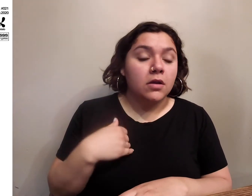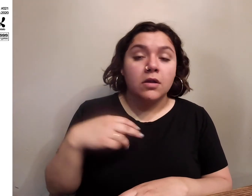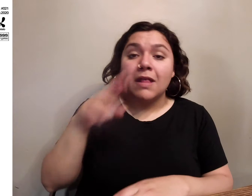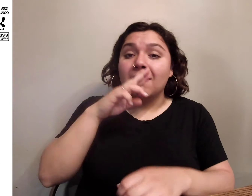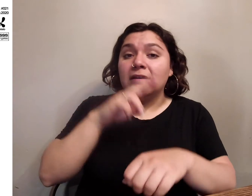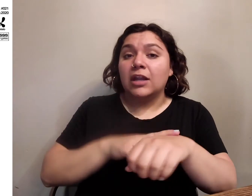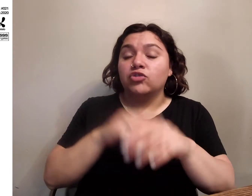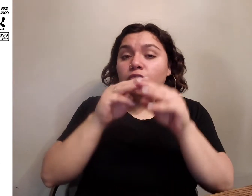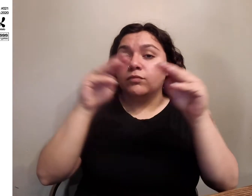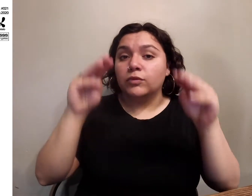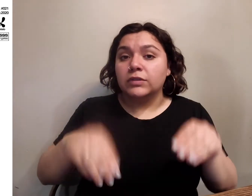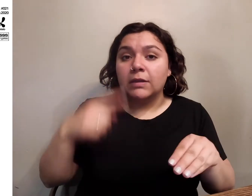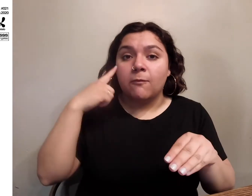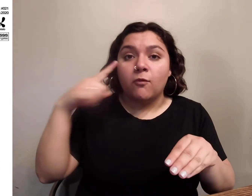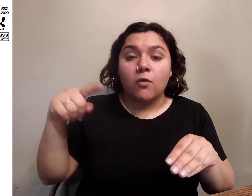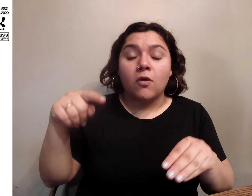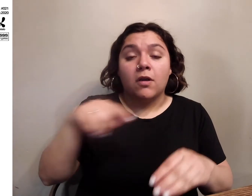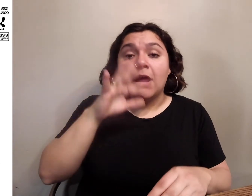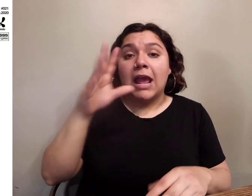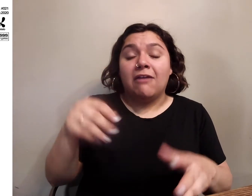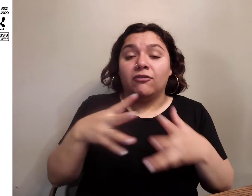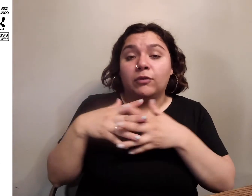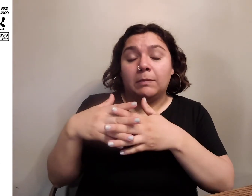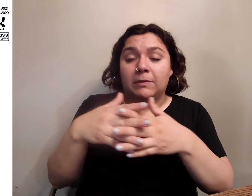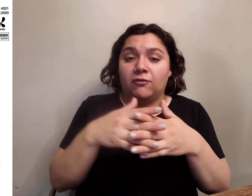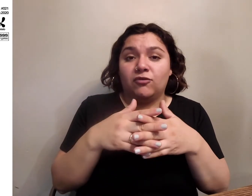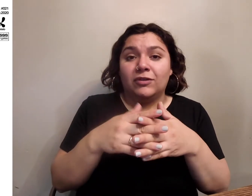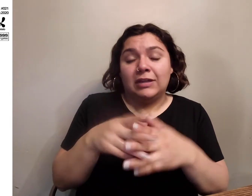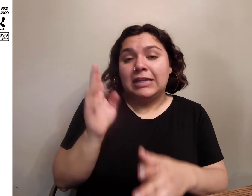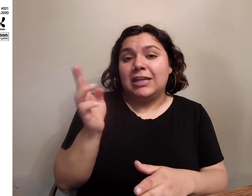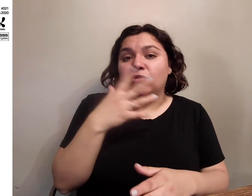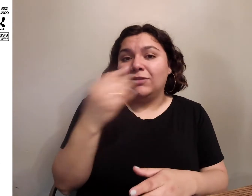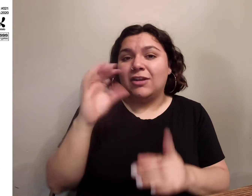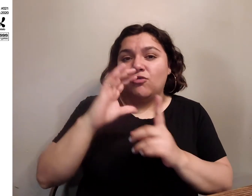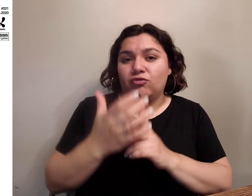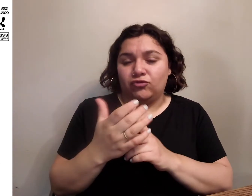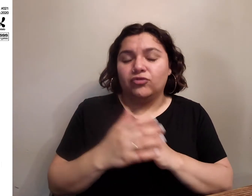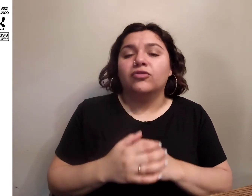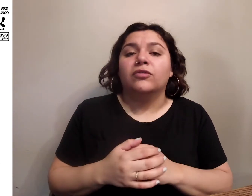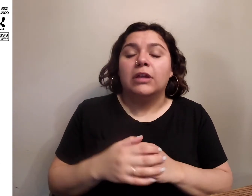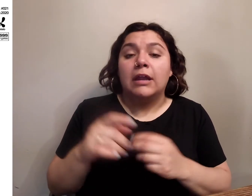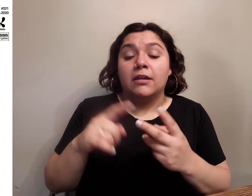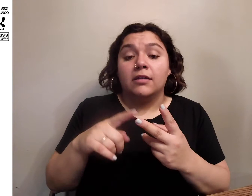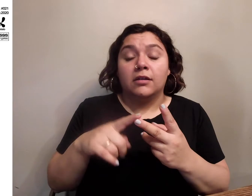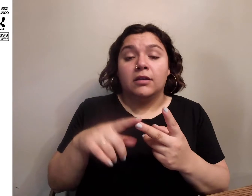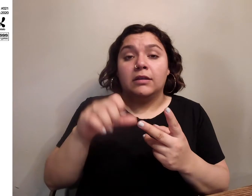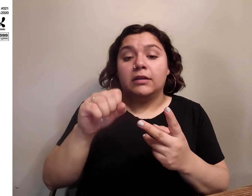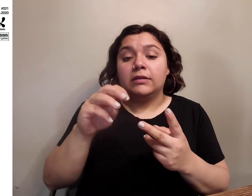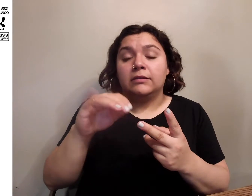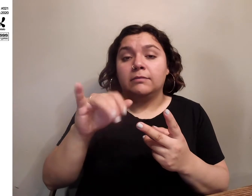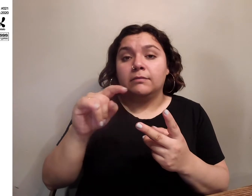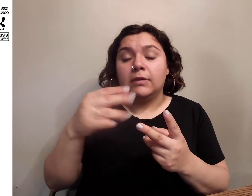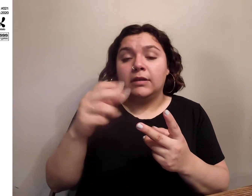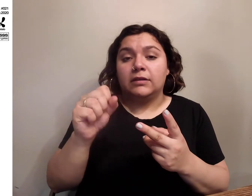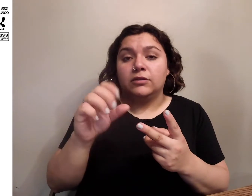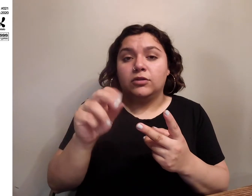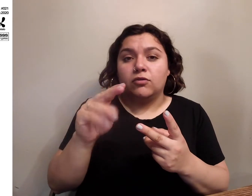National Museum of African American History and Culture, Smithsonian Museum. I've got John